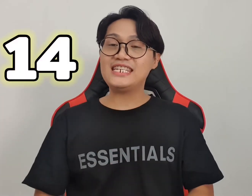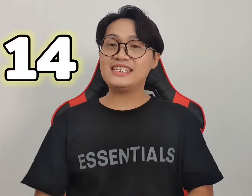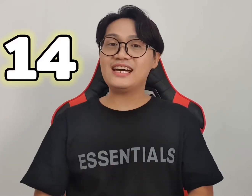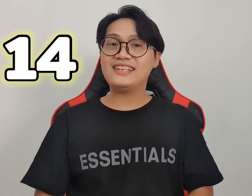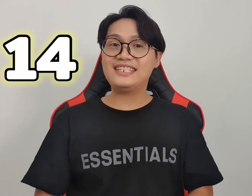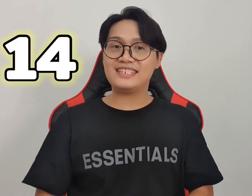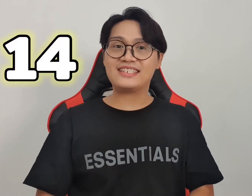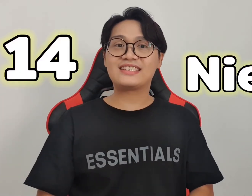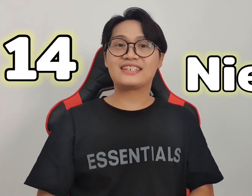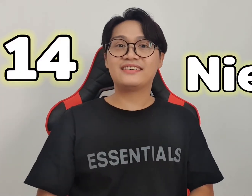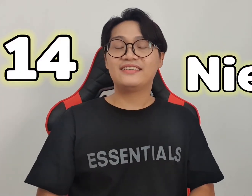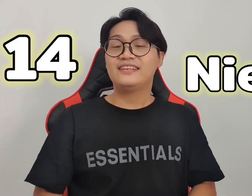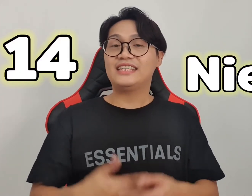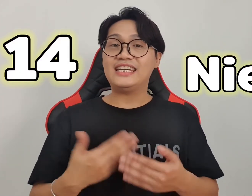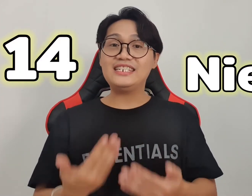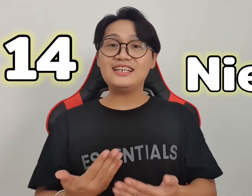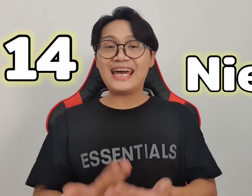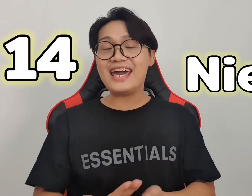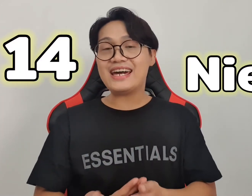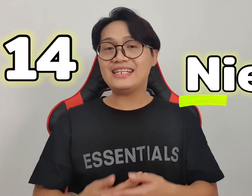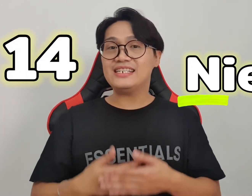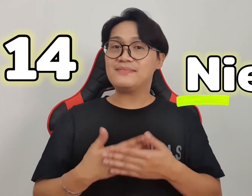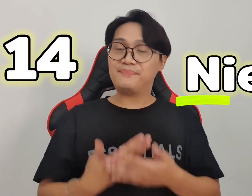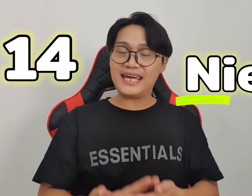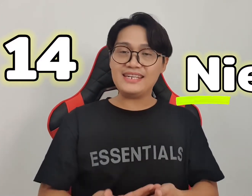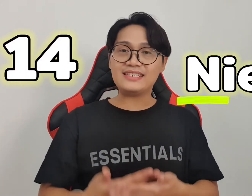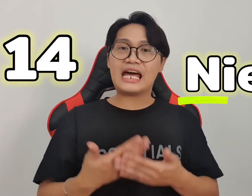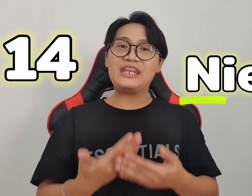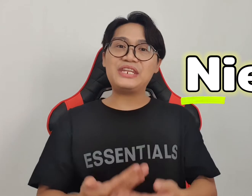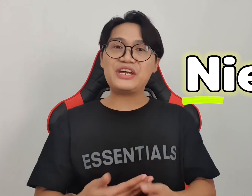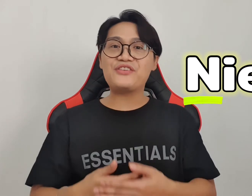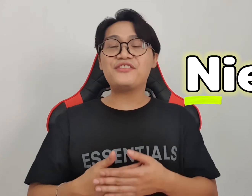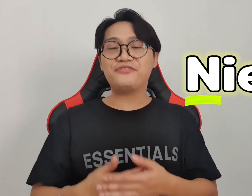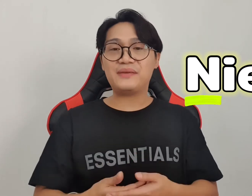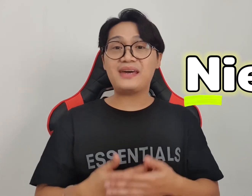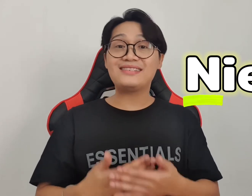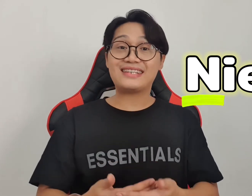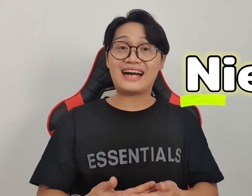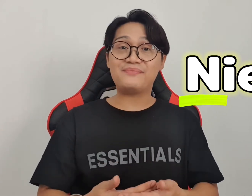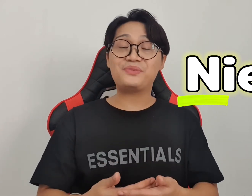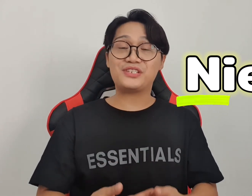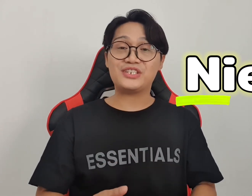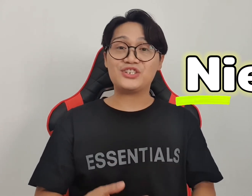14, niece. The initial N is placed near the female sign position.